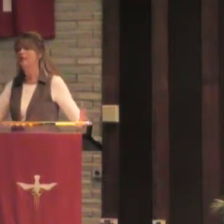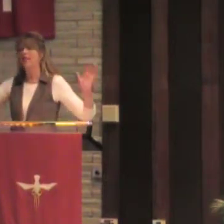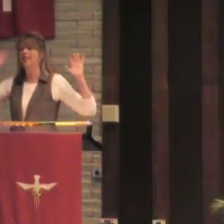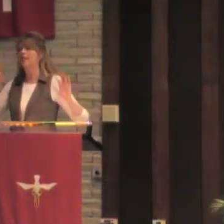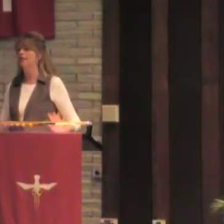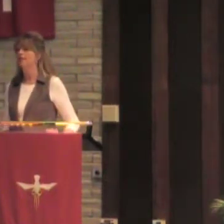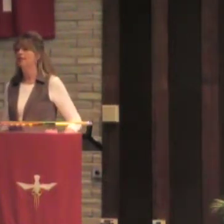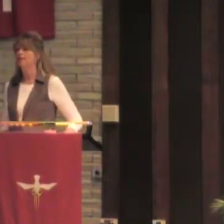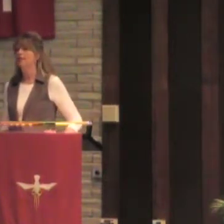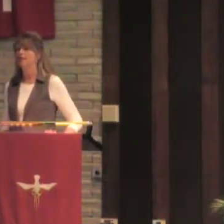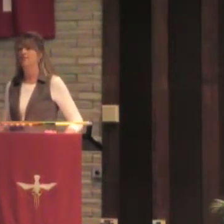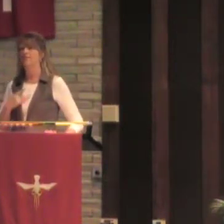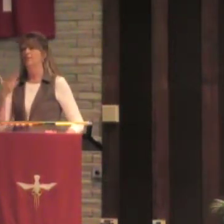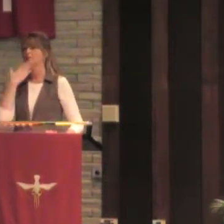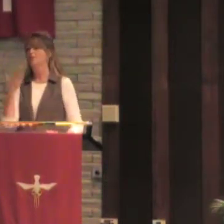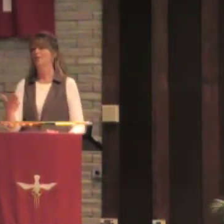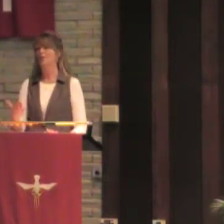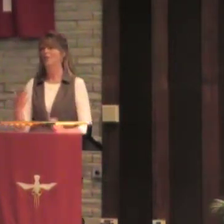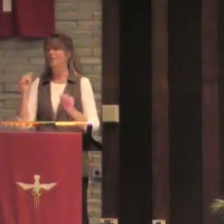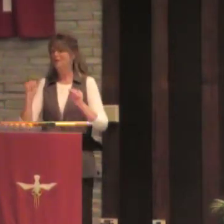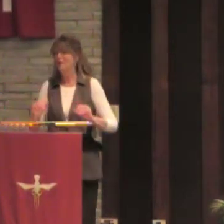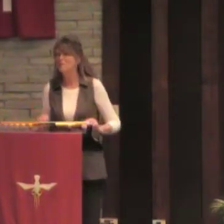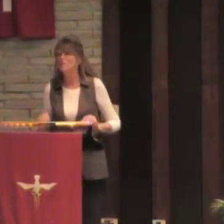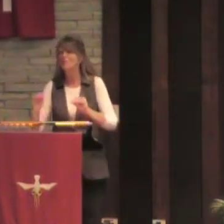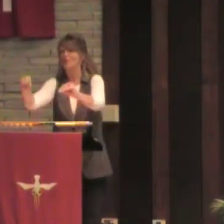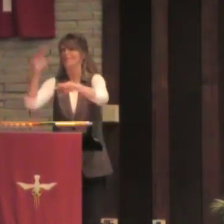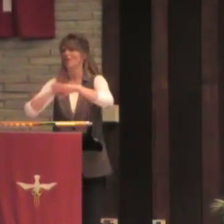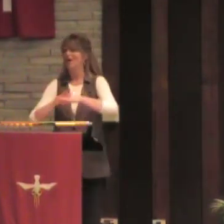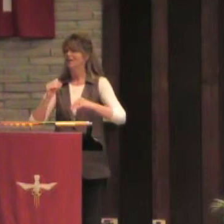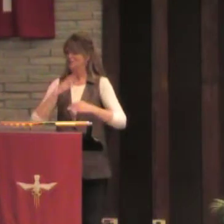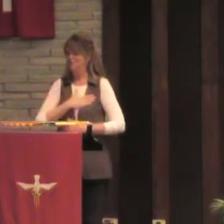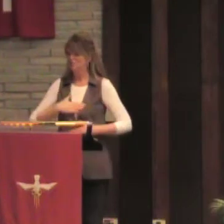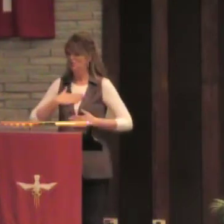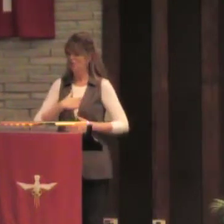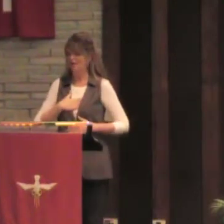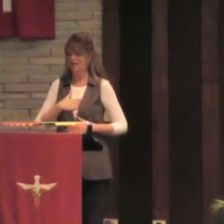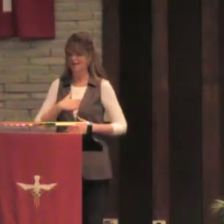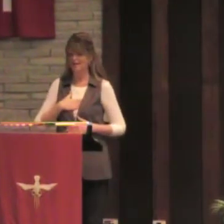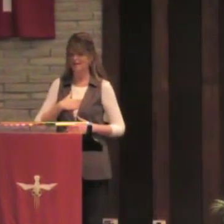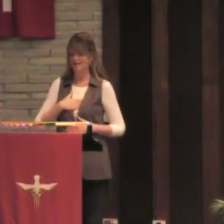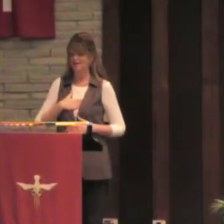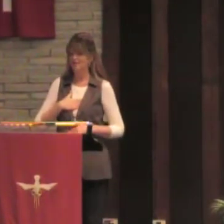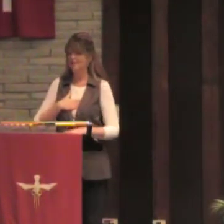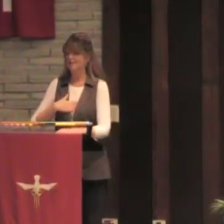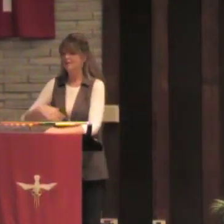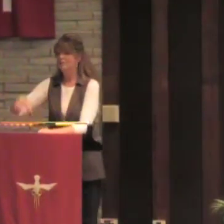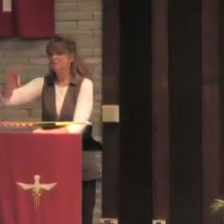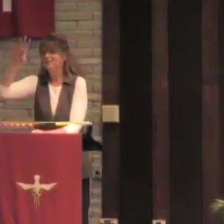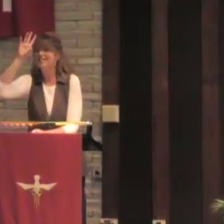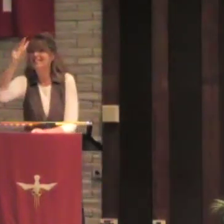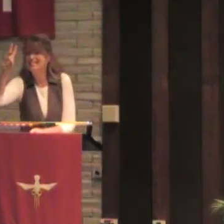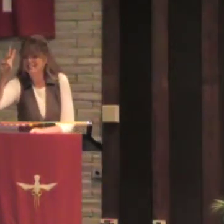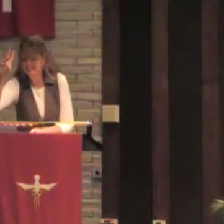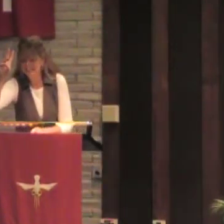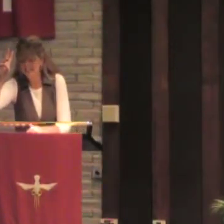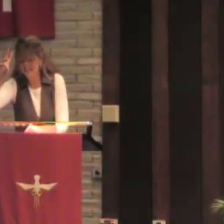I have zero grudge from the past, and I feel so good. I've been able to move on and just enjoy my